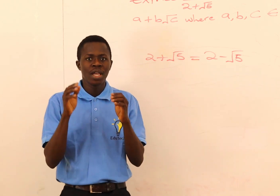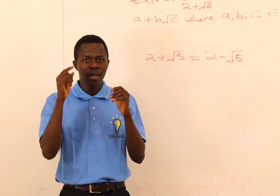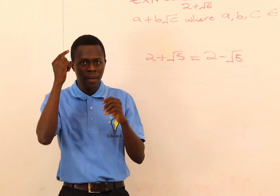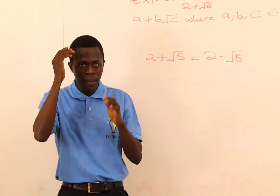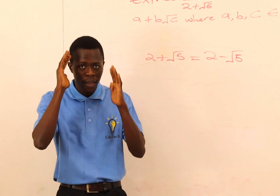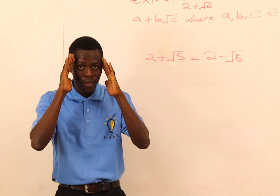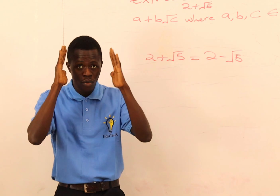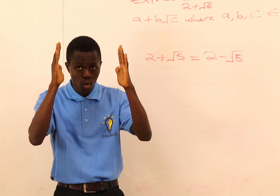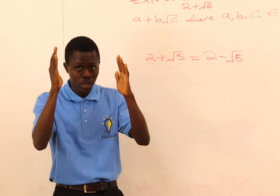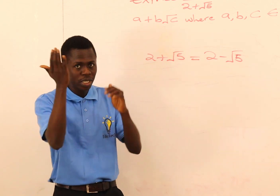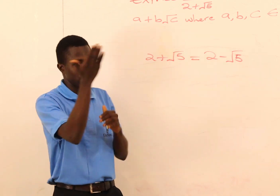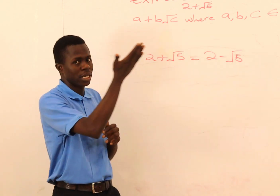So now